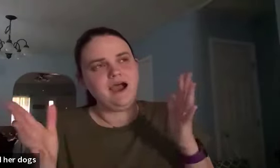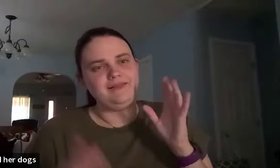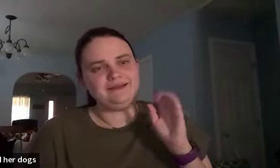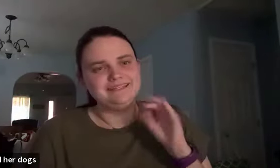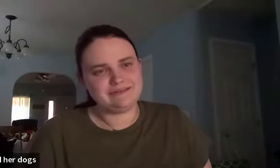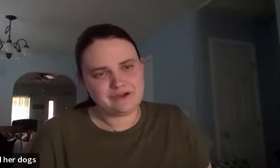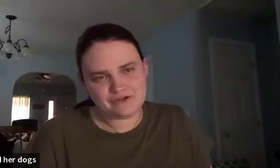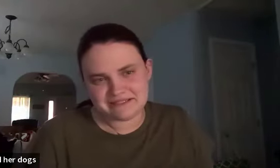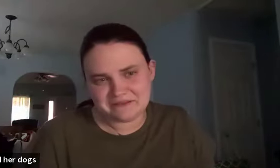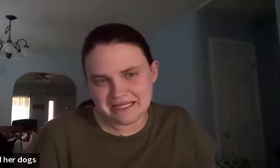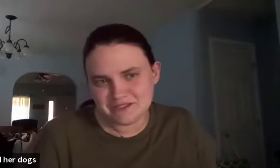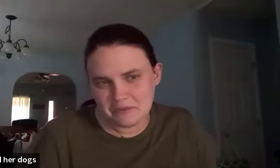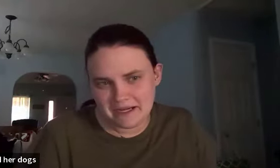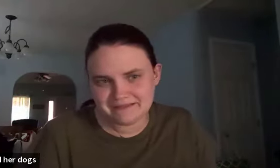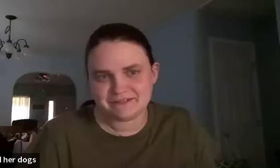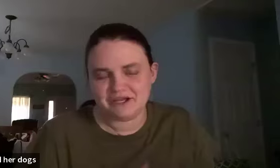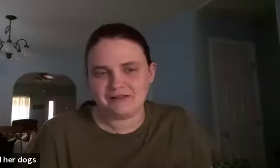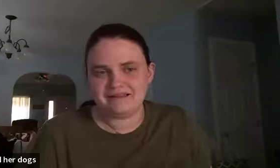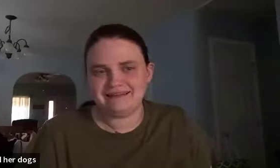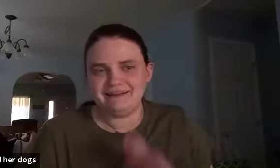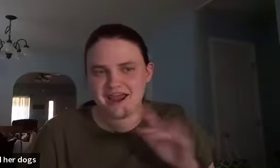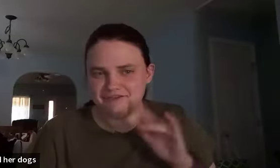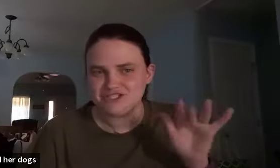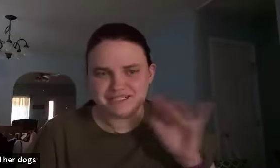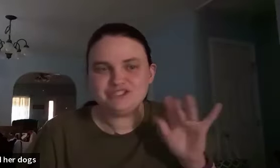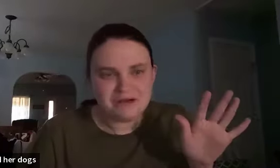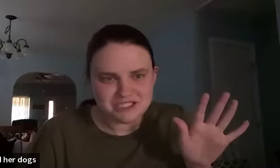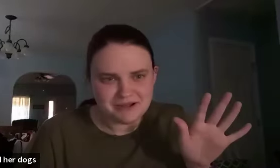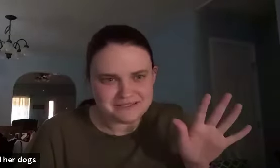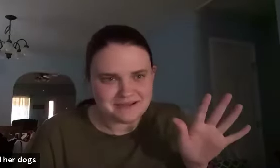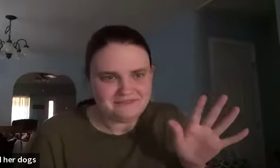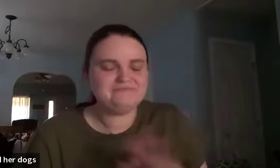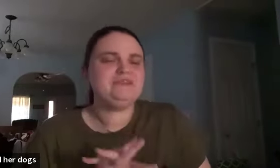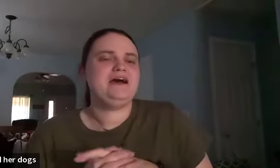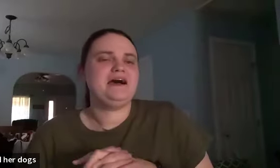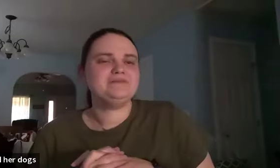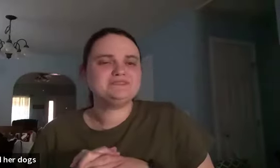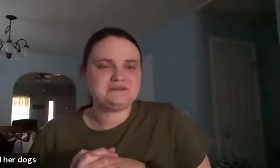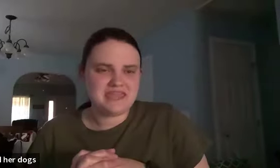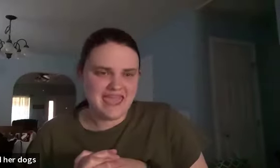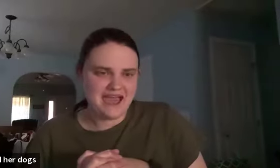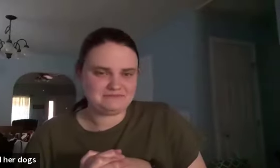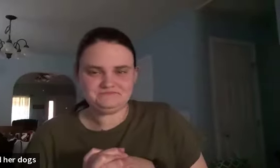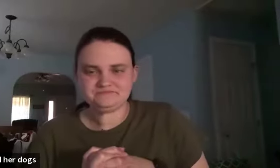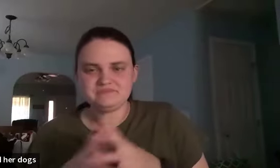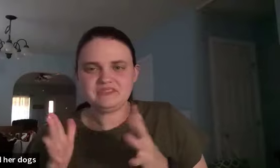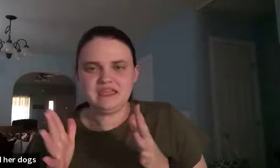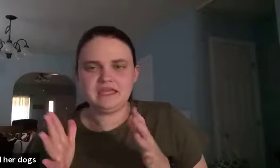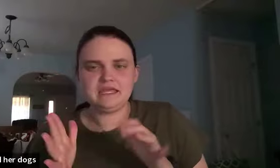I like to give y'all those little hints already. So y'all are like not having to stress too much about stuff. So yeah.